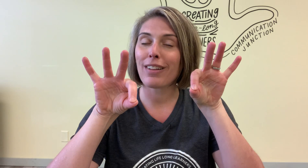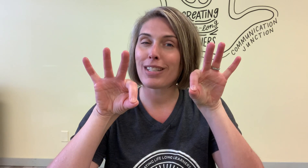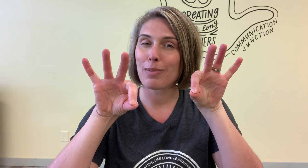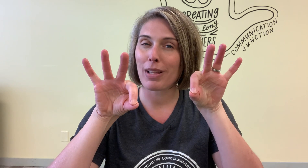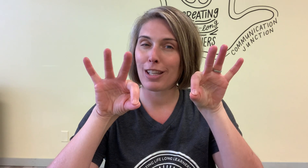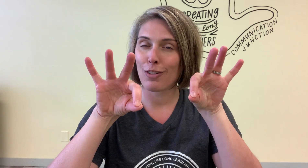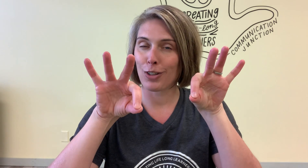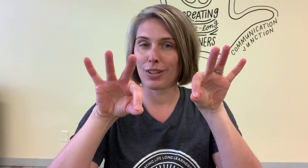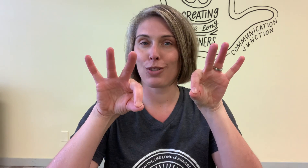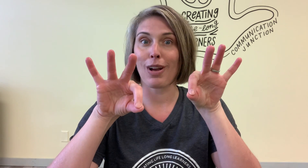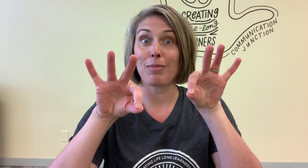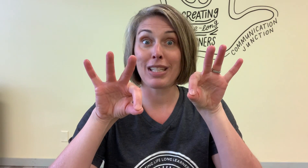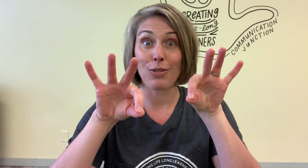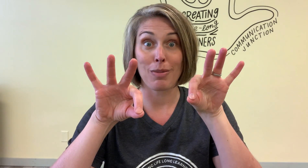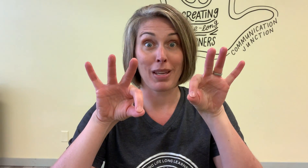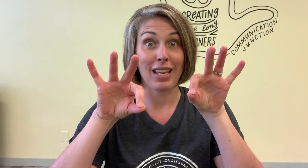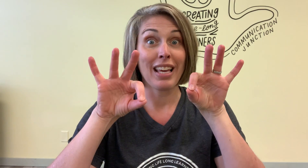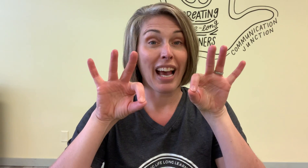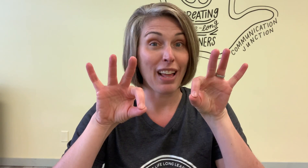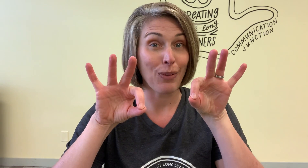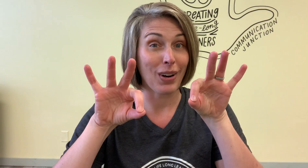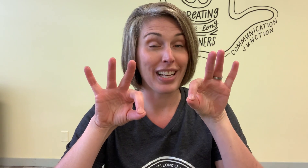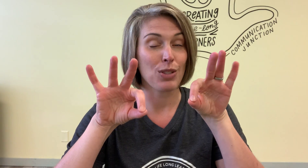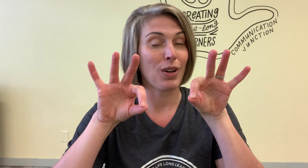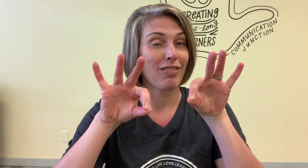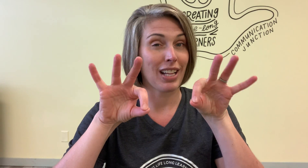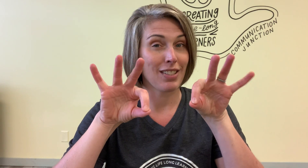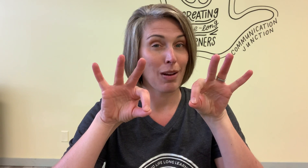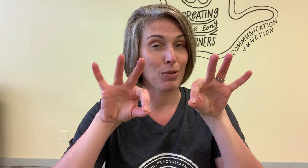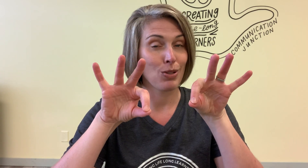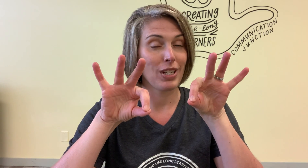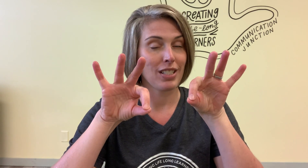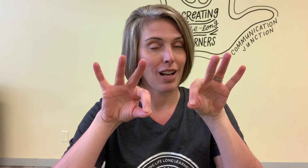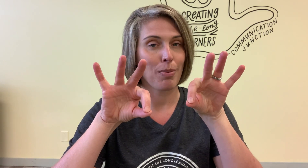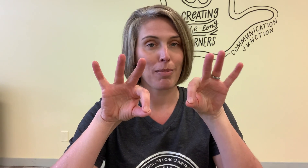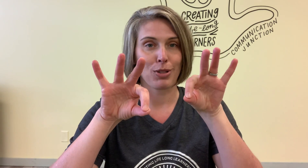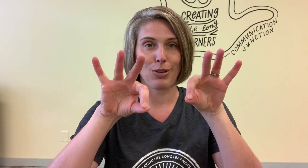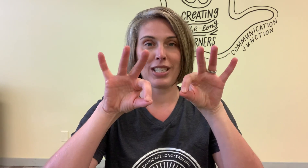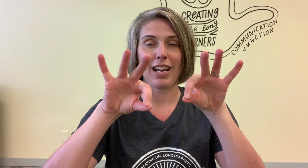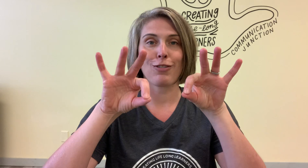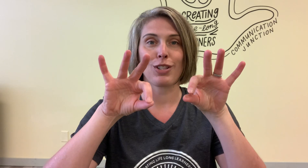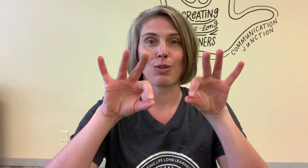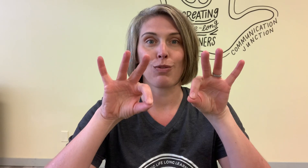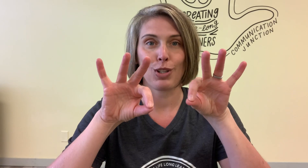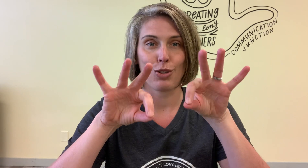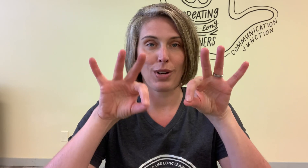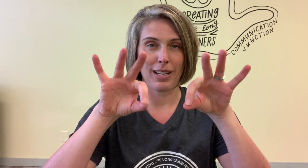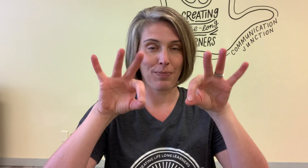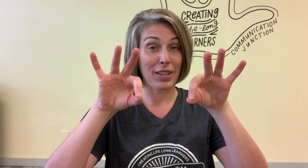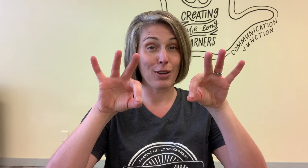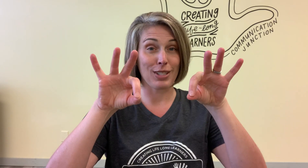this month and you've heard this rhyme, sing with me. Otherwise, we'll have lots of opportunities, a couple opportunities after this one for you to join in. It goes like